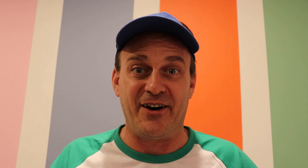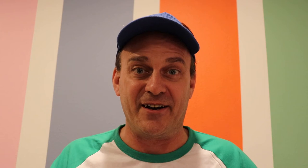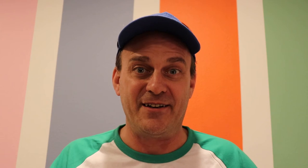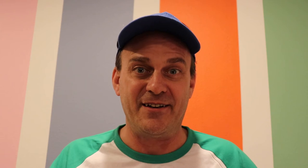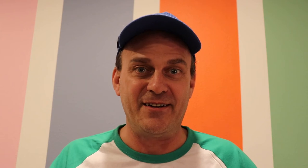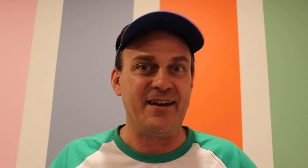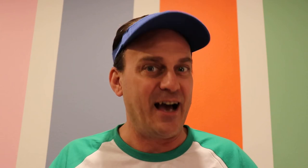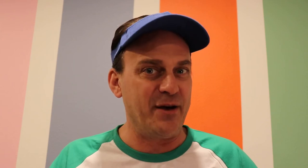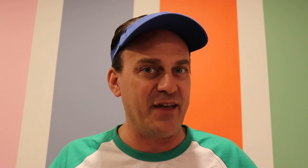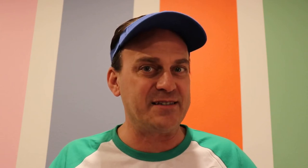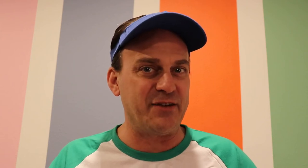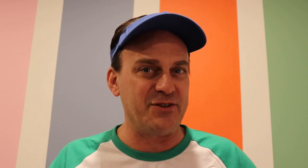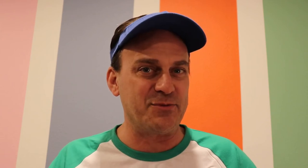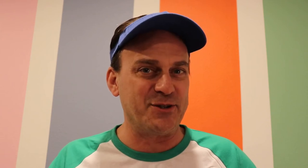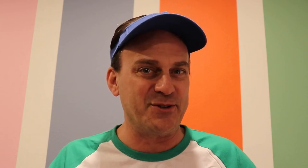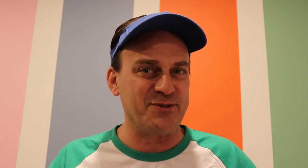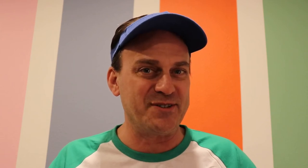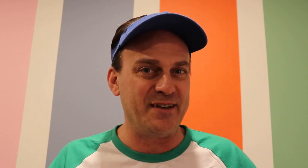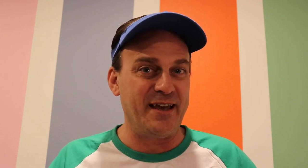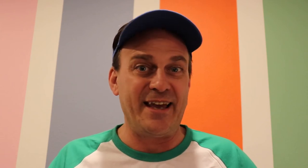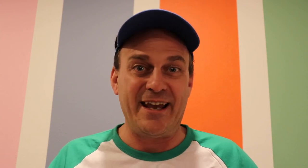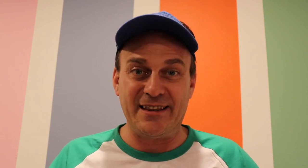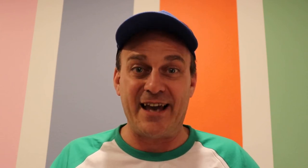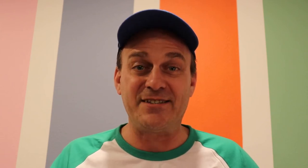tongue. I bet that's giving you some clues. It